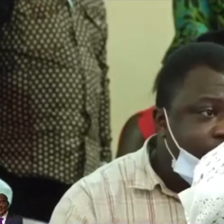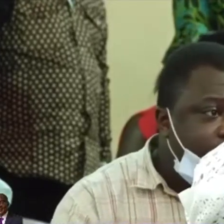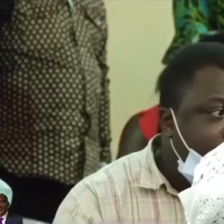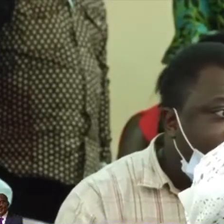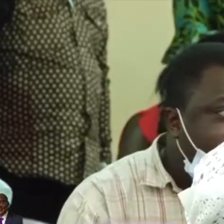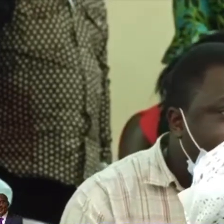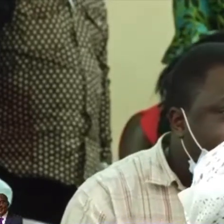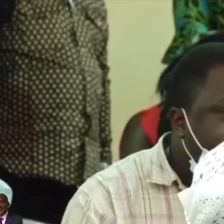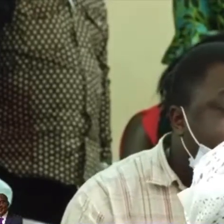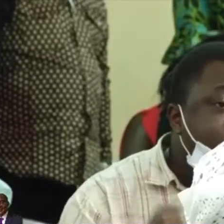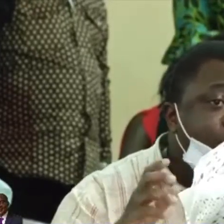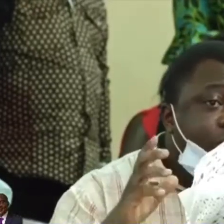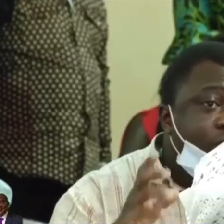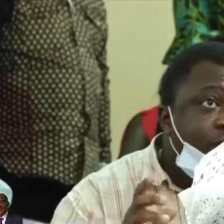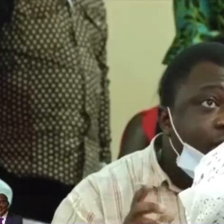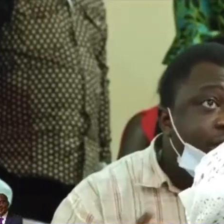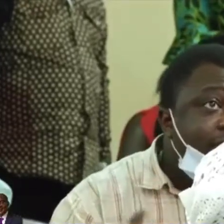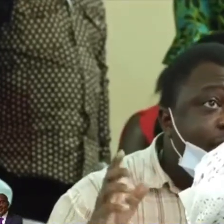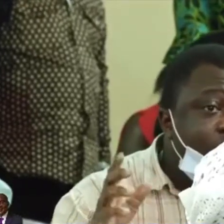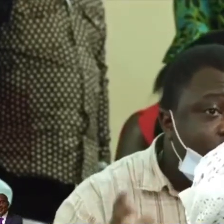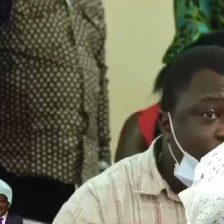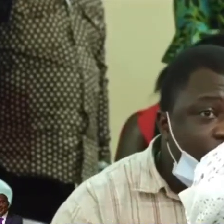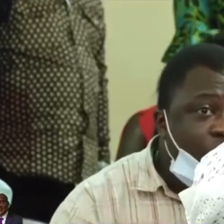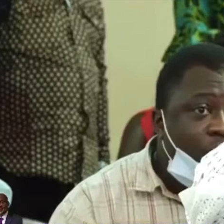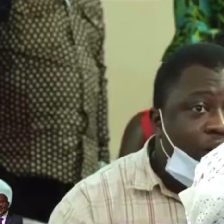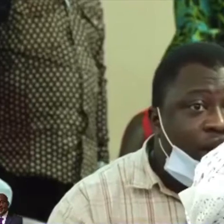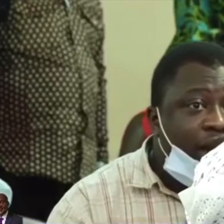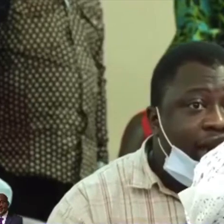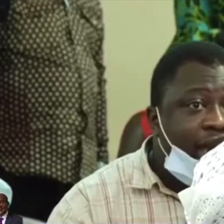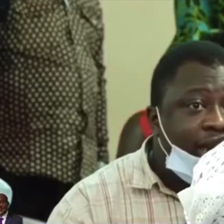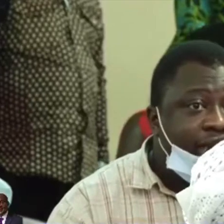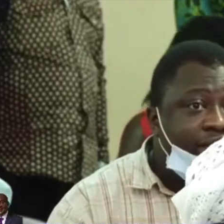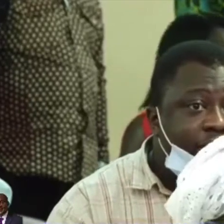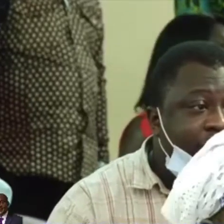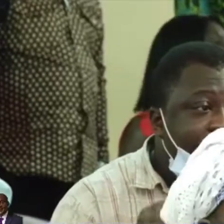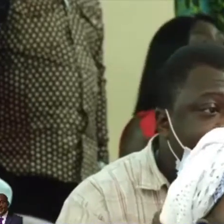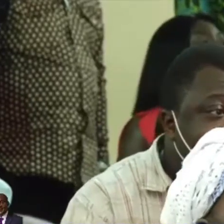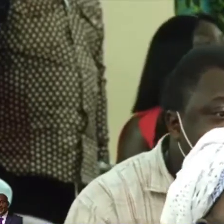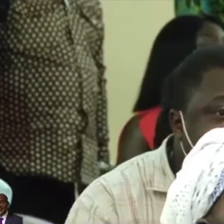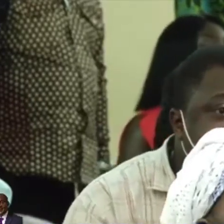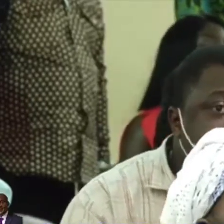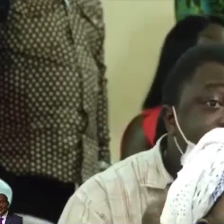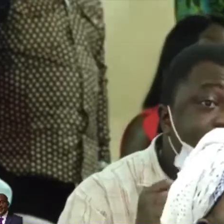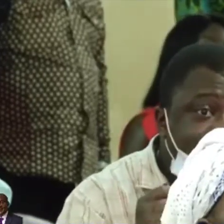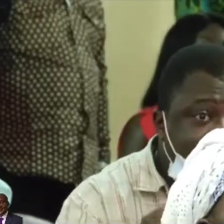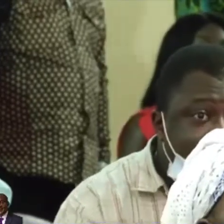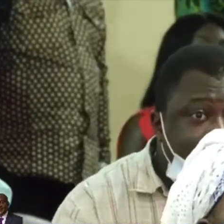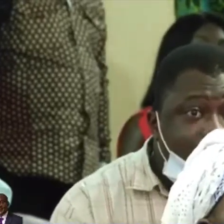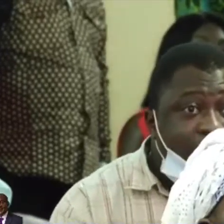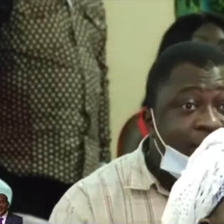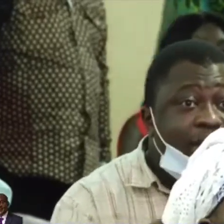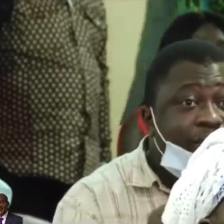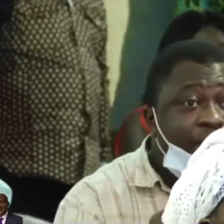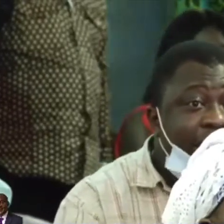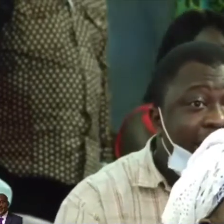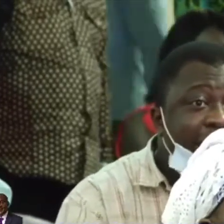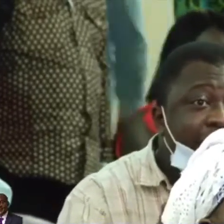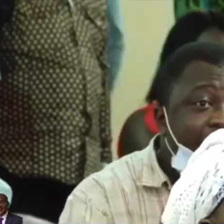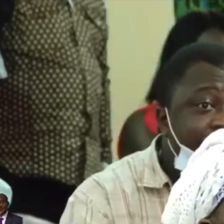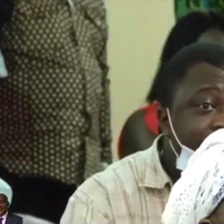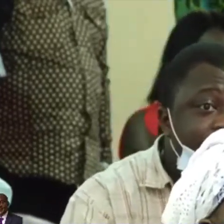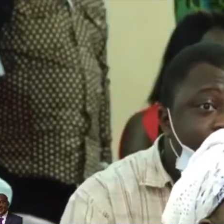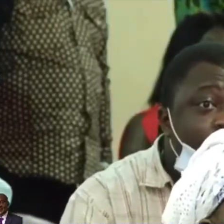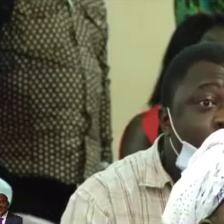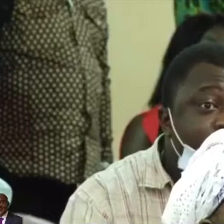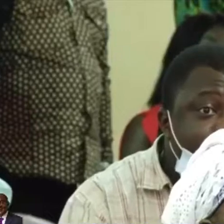disability. If this building is 10 feet tall and there was an elevator and we said that this elevator is